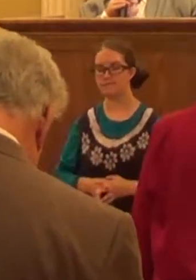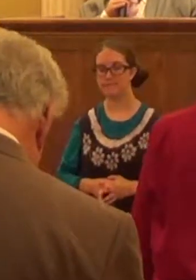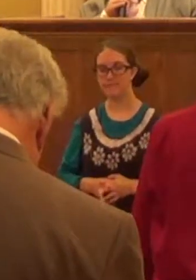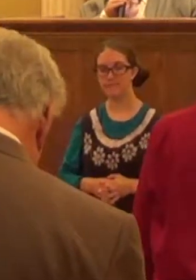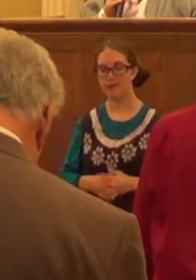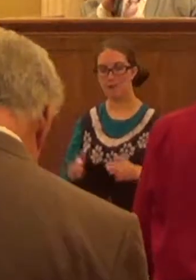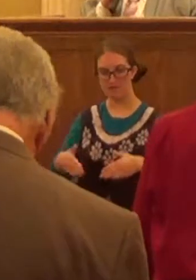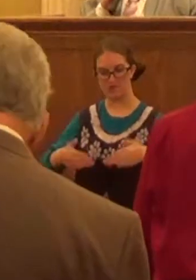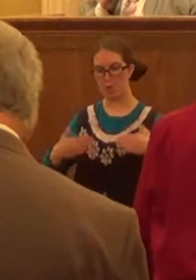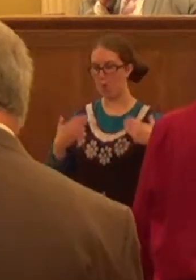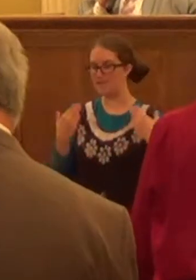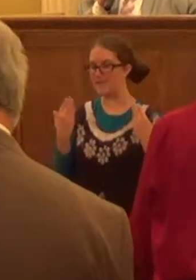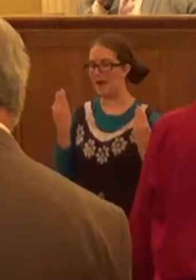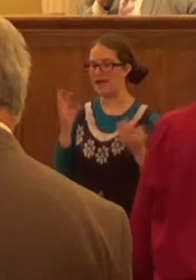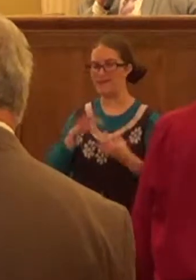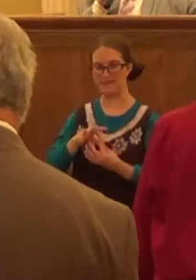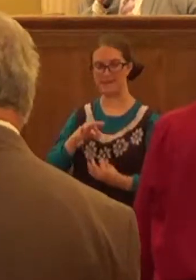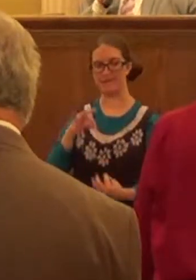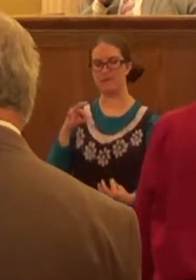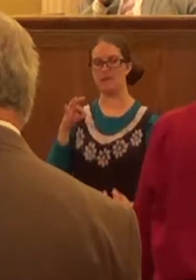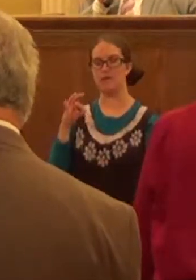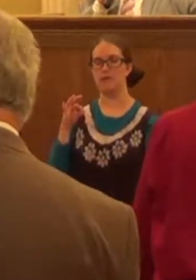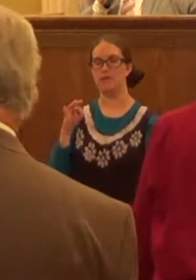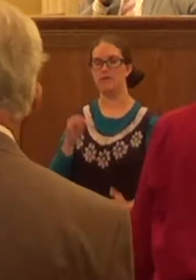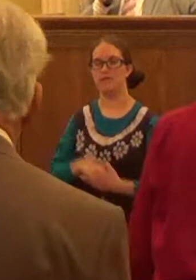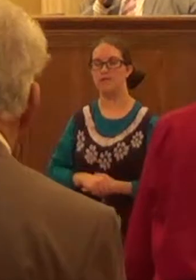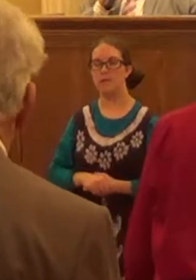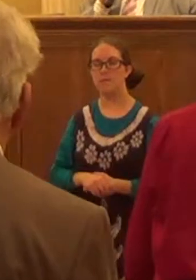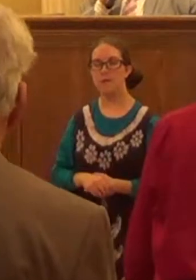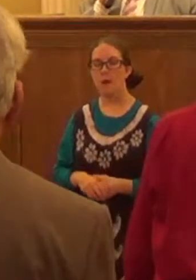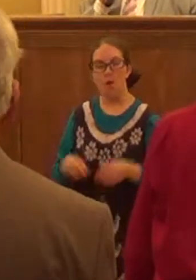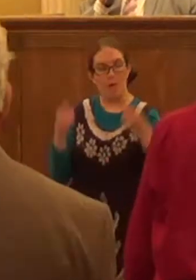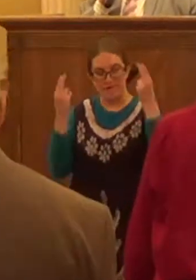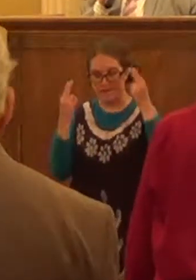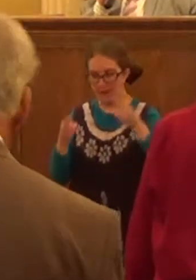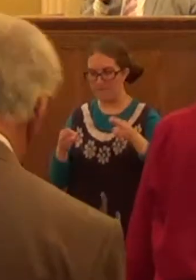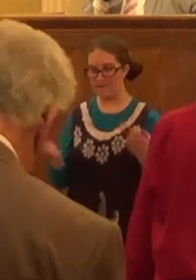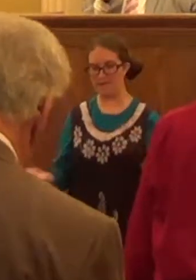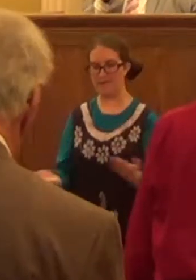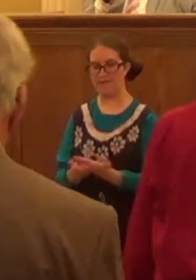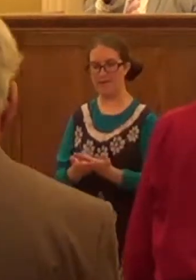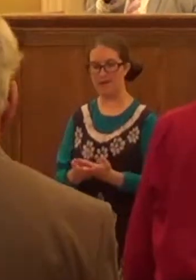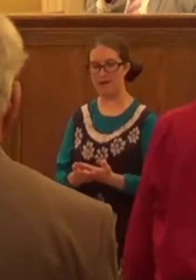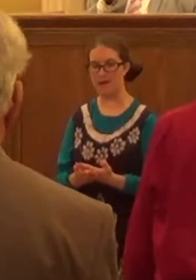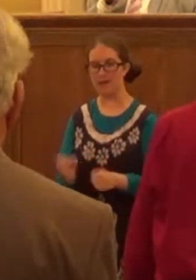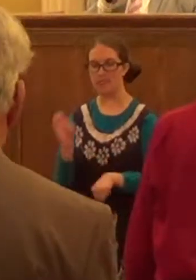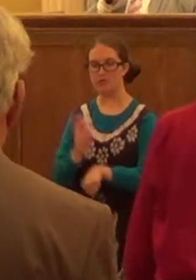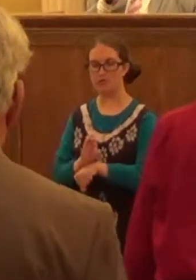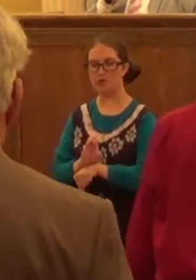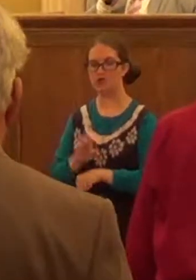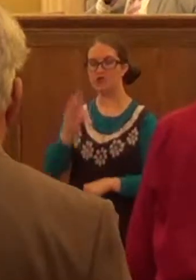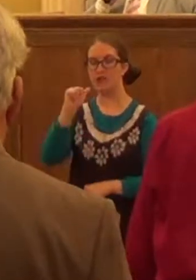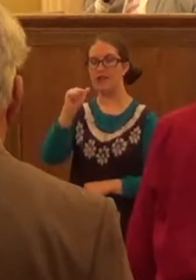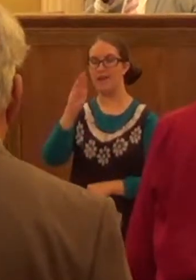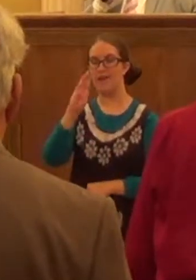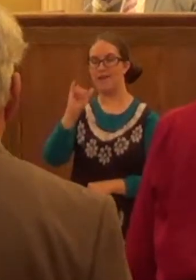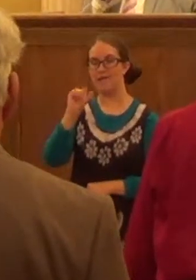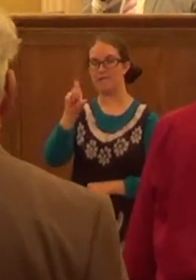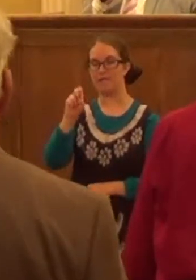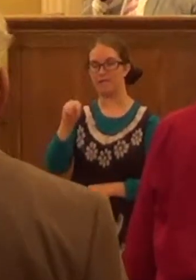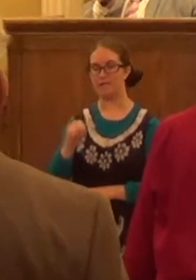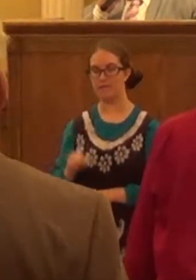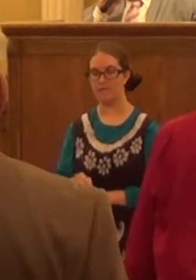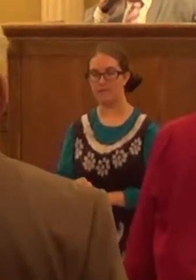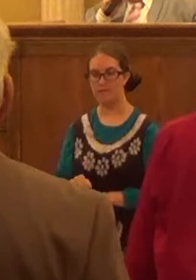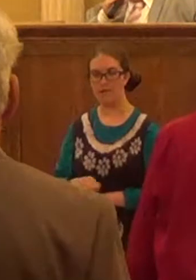just so excited in the Holy Ghost about what's going on at the sanctuary of Abilene and in